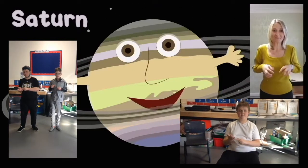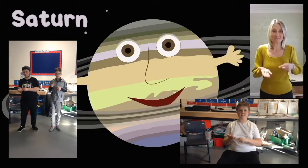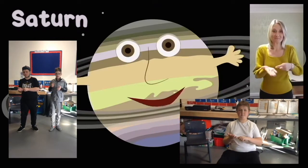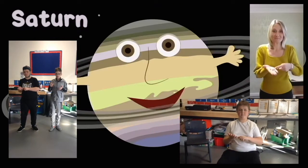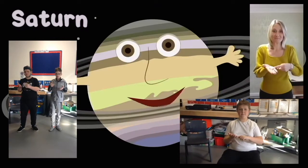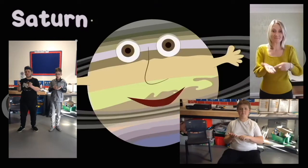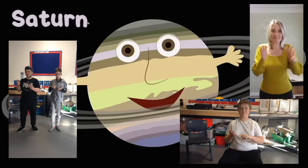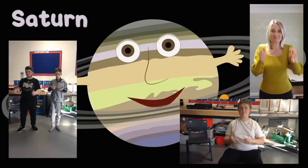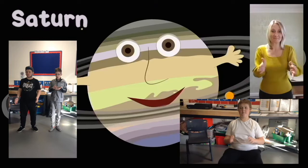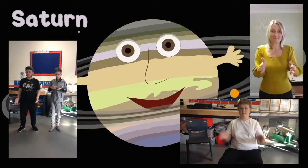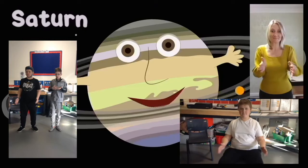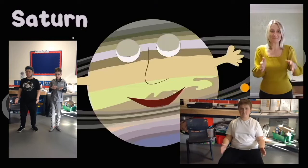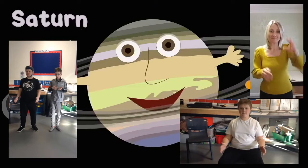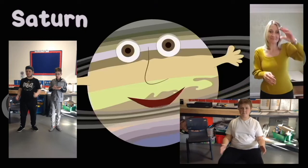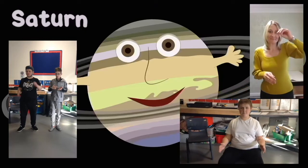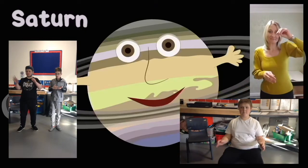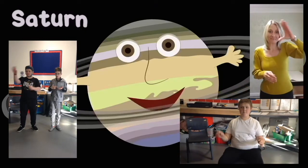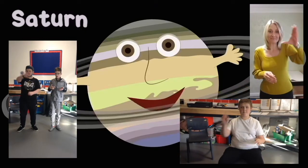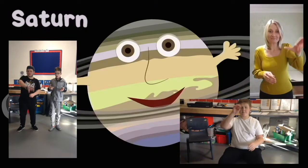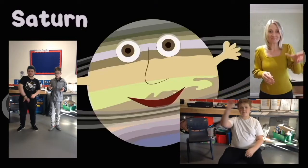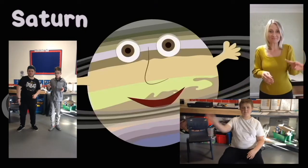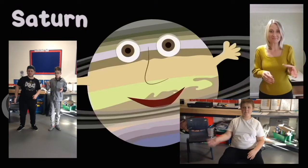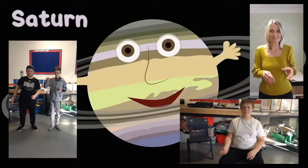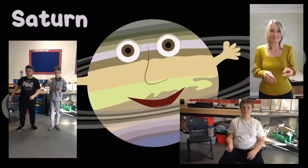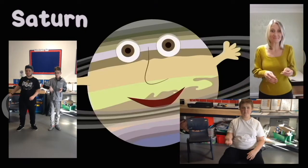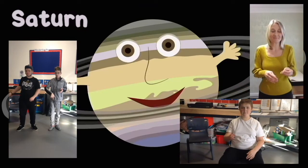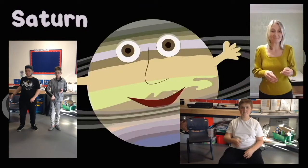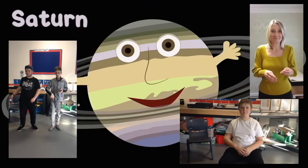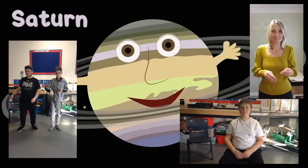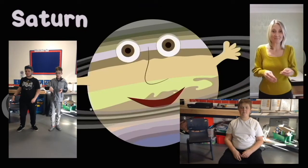Titan is my biggest moon.